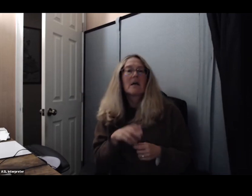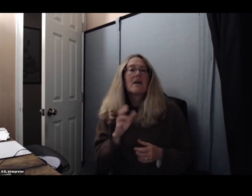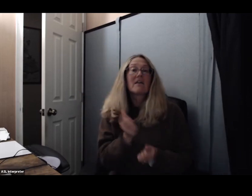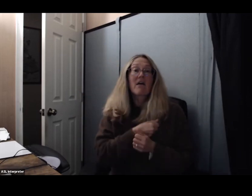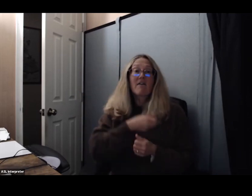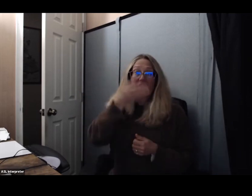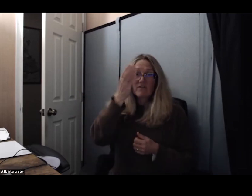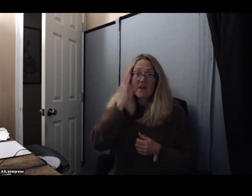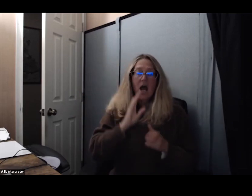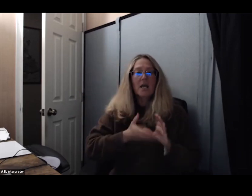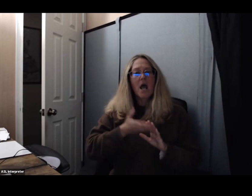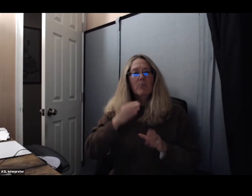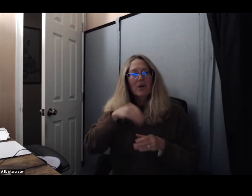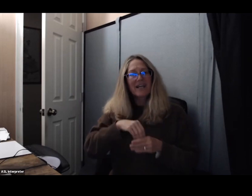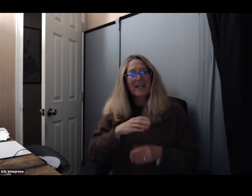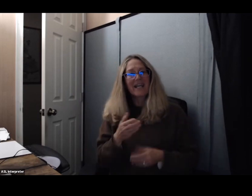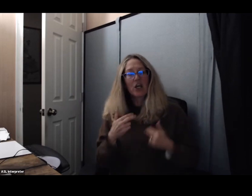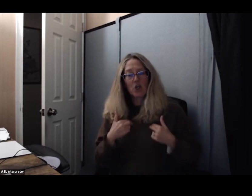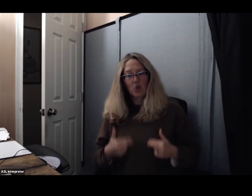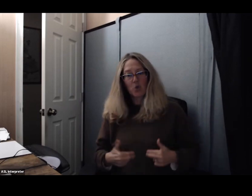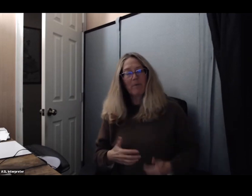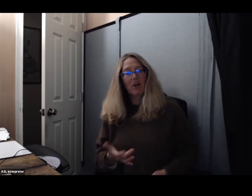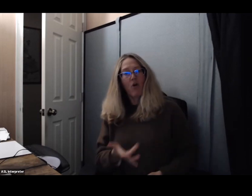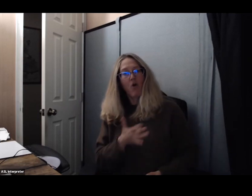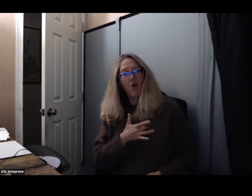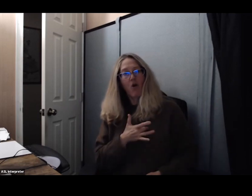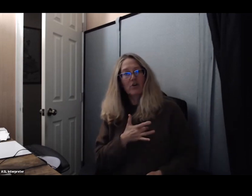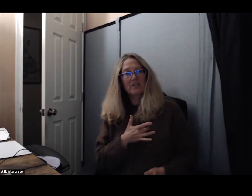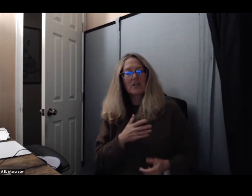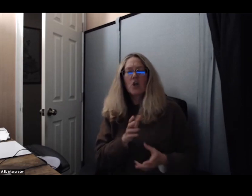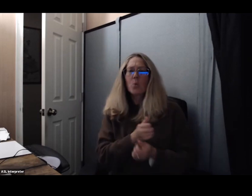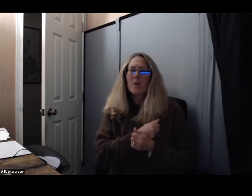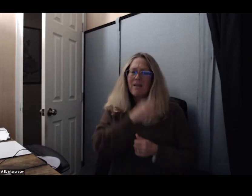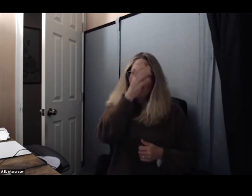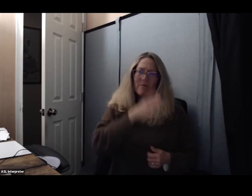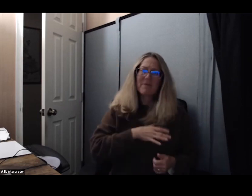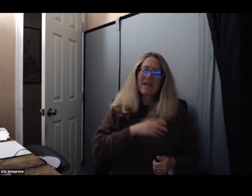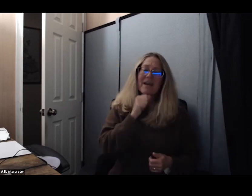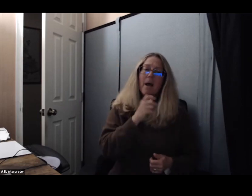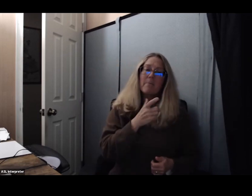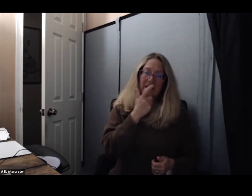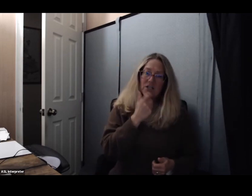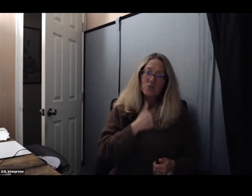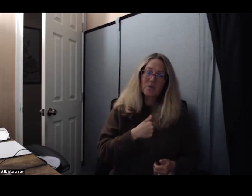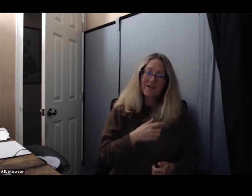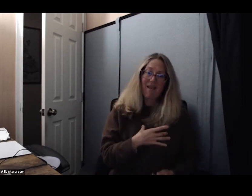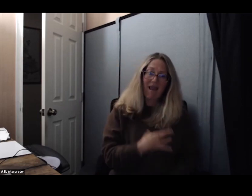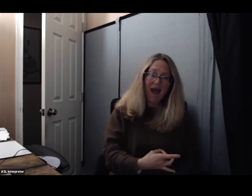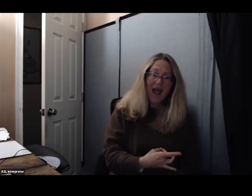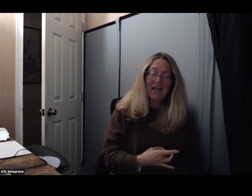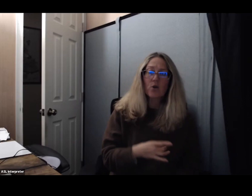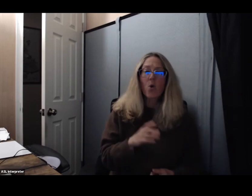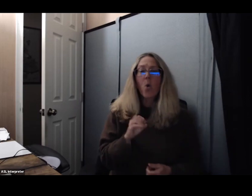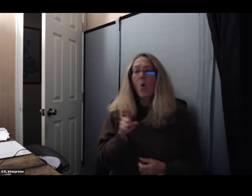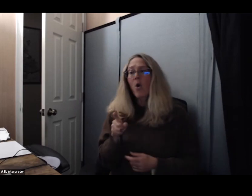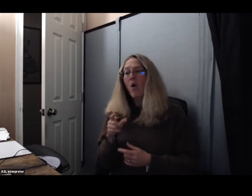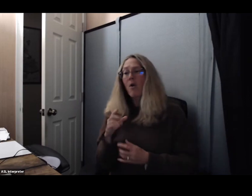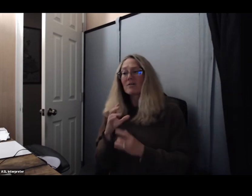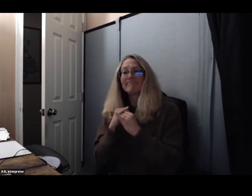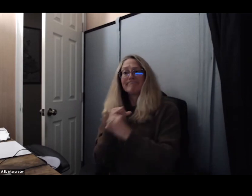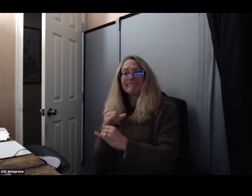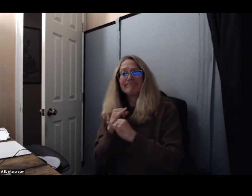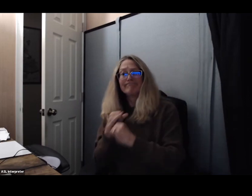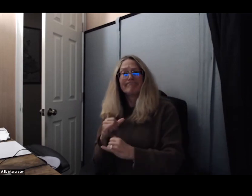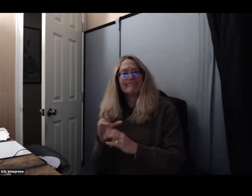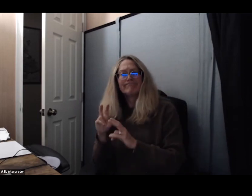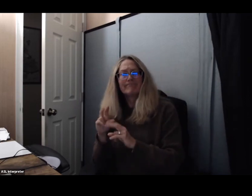God operating in the human heart. At this level, we love men not because we like them or because their ways appeal to us, nor even